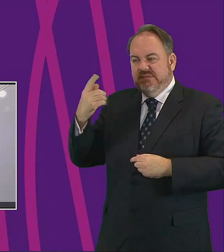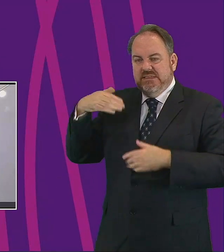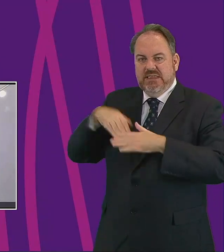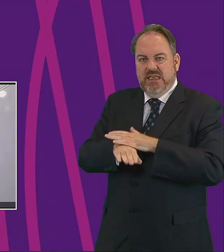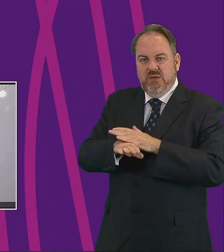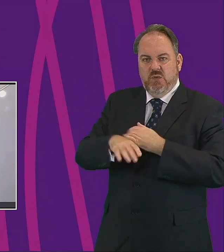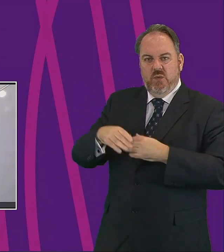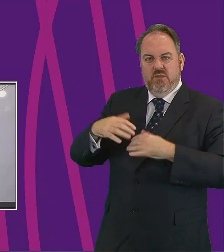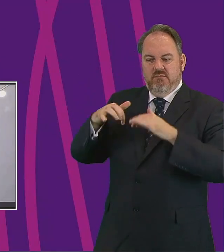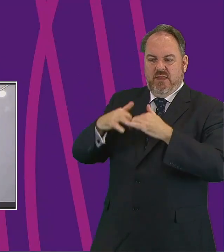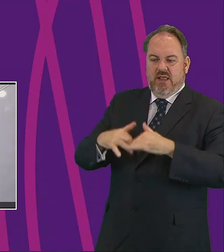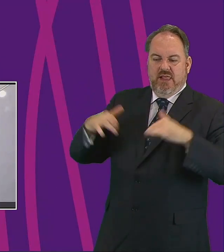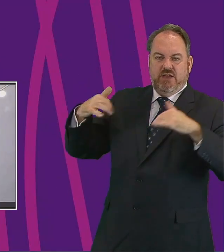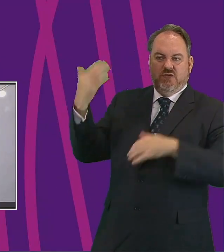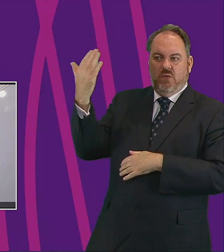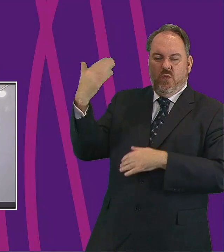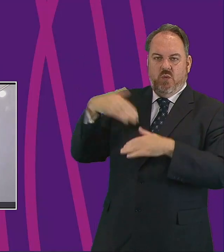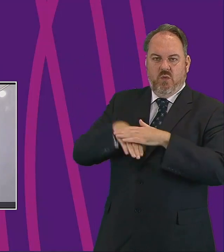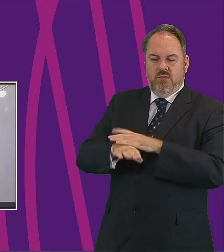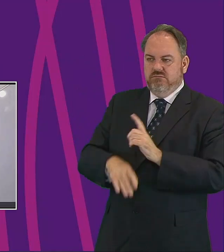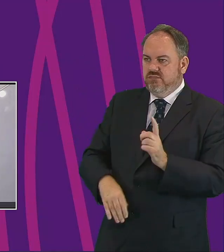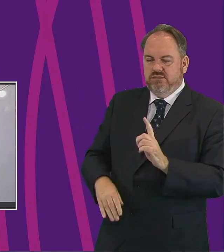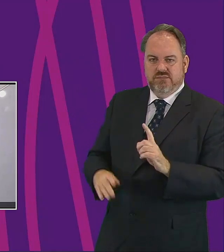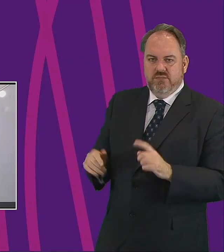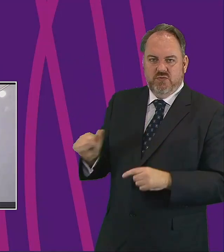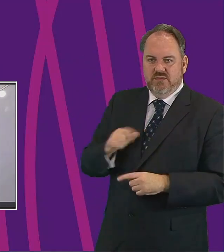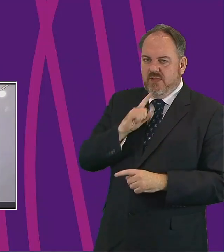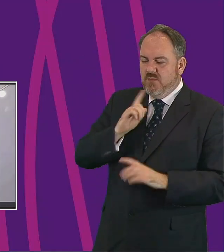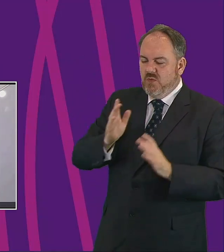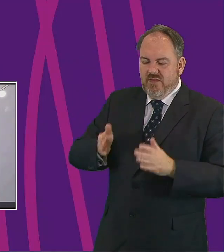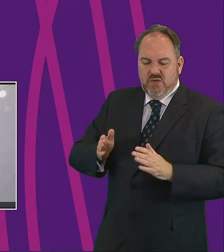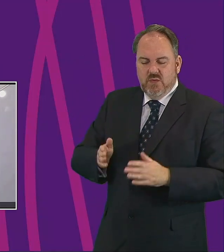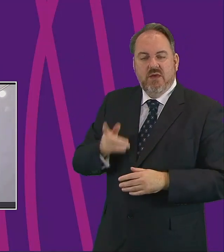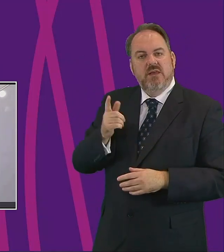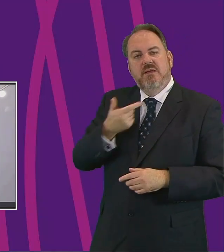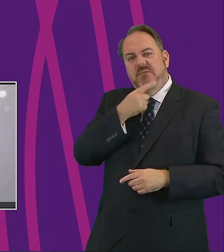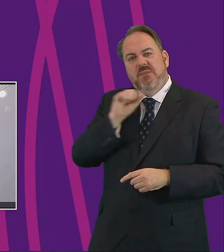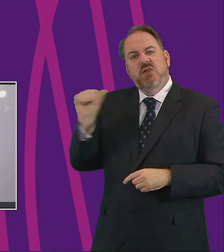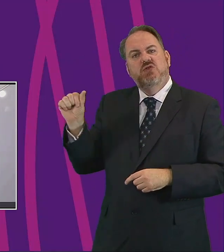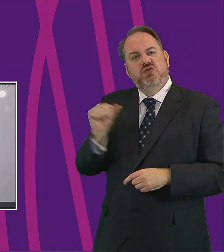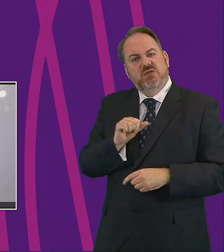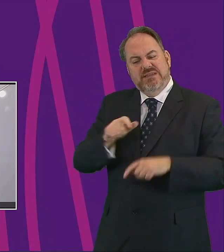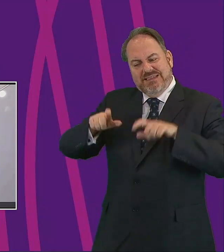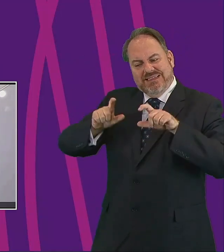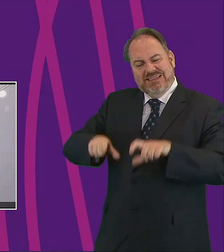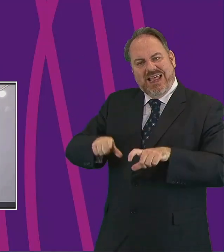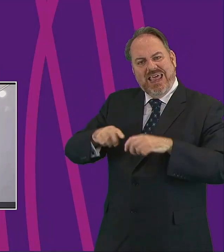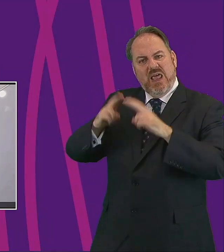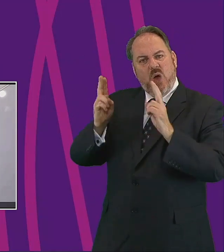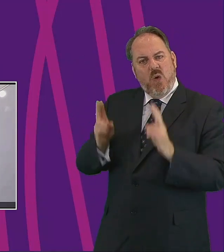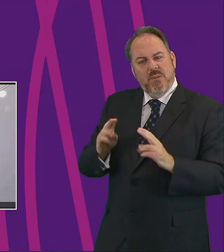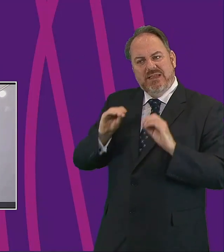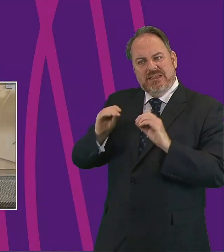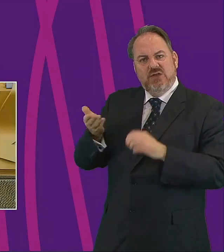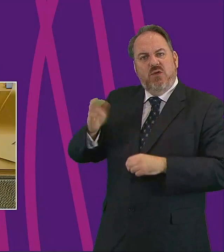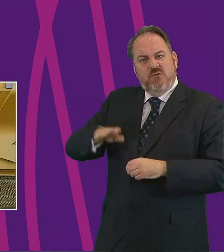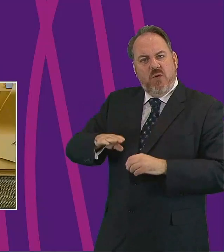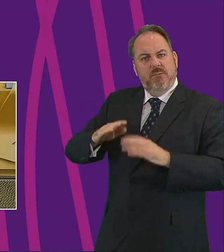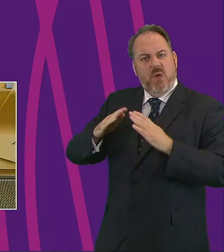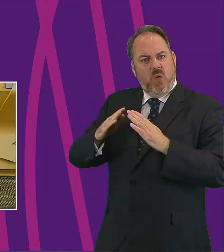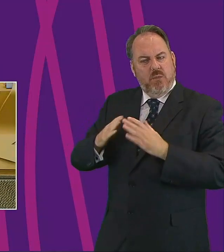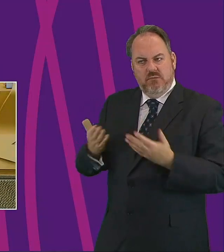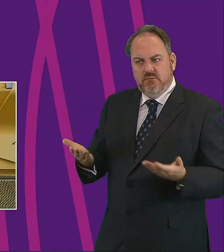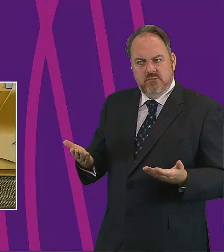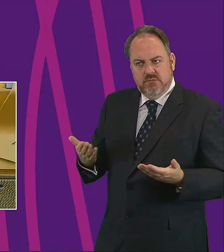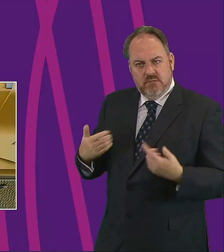consistent with the Government's route map, which says that people should continue to work from home by default? First Minister.